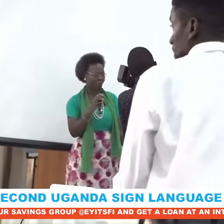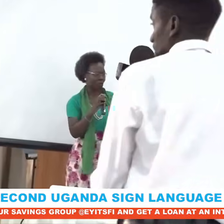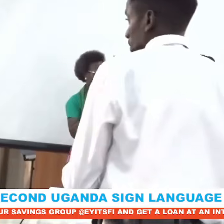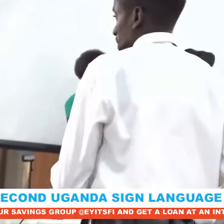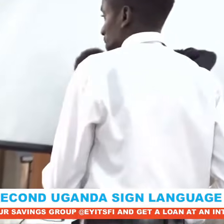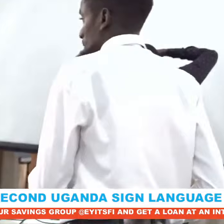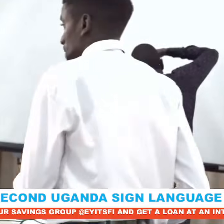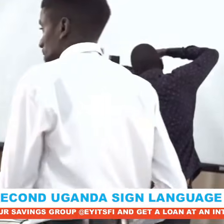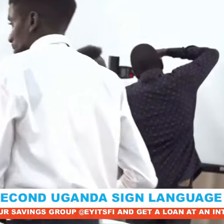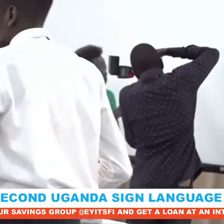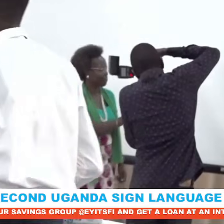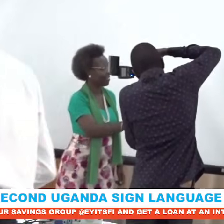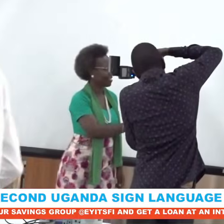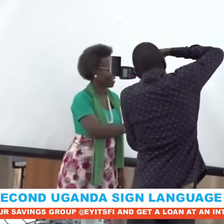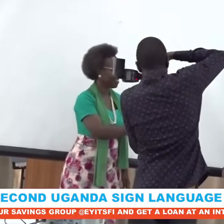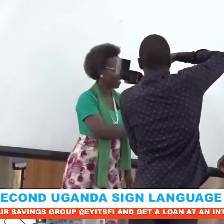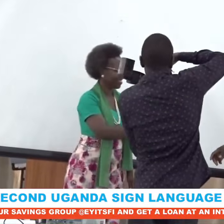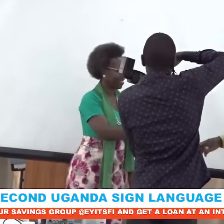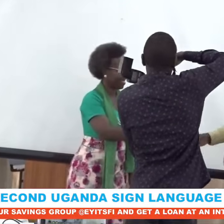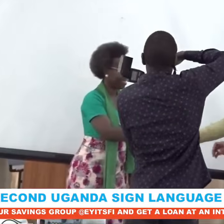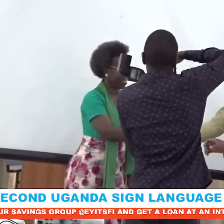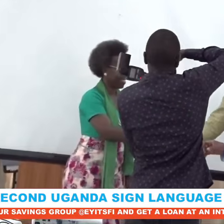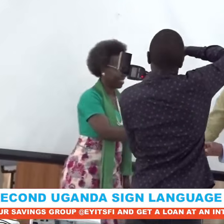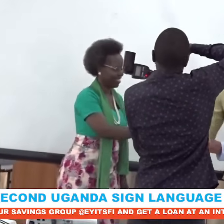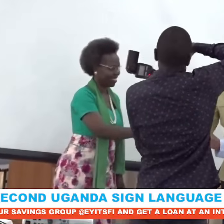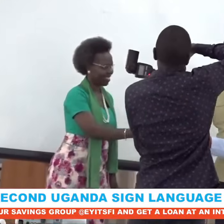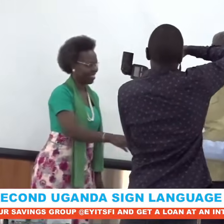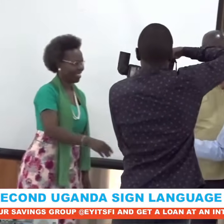of you. Thank you.